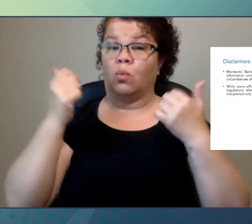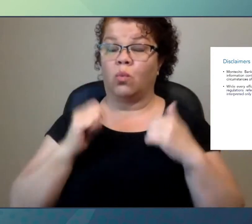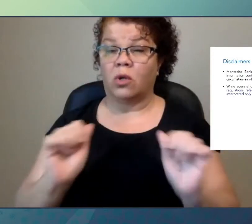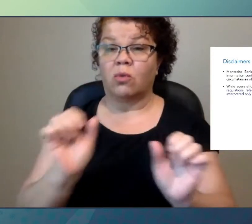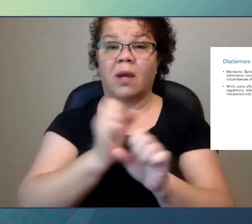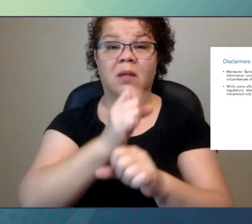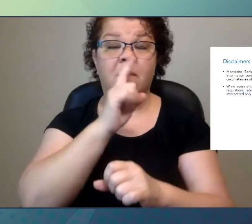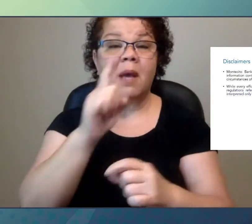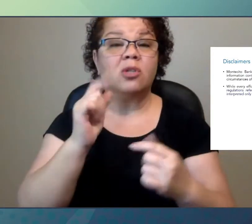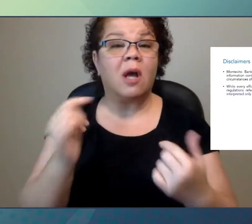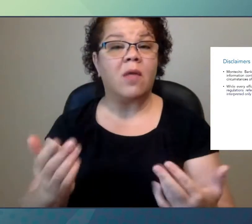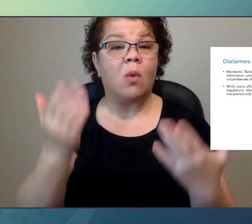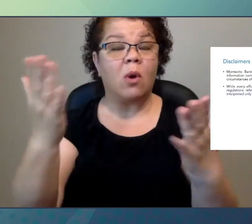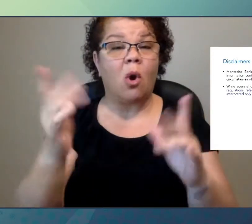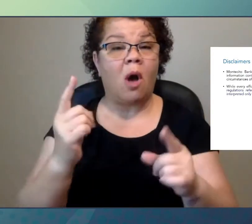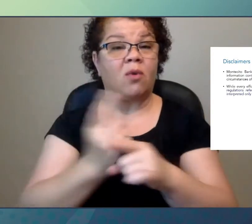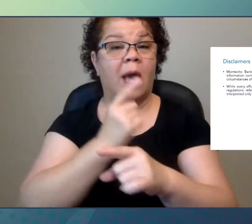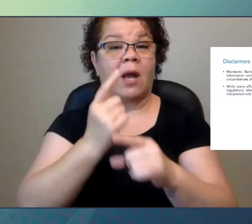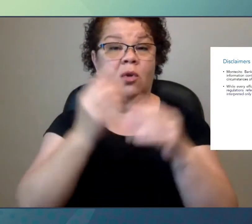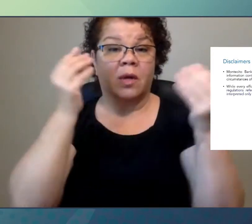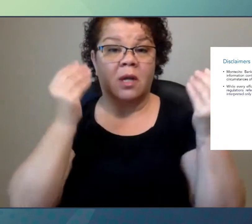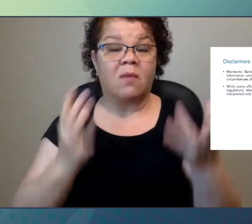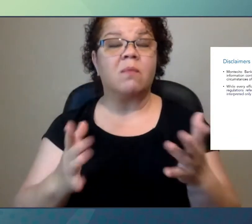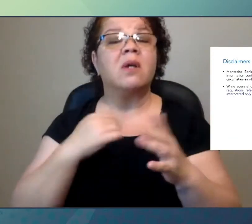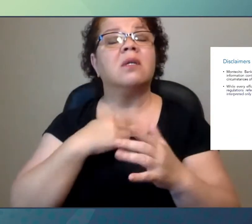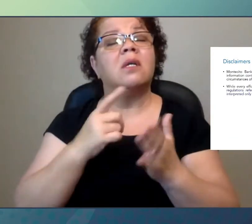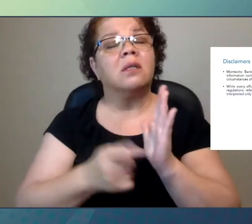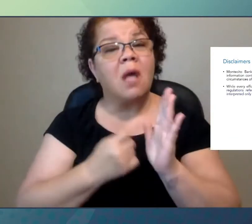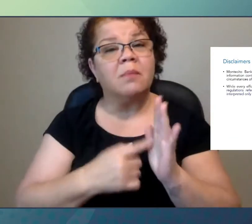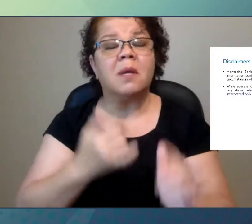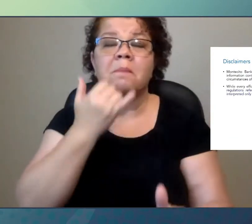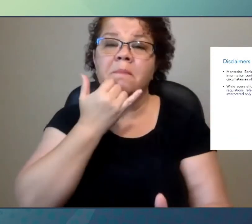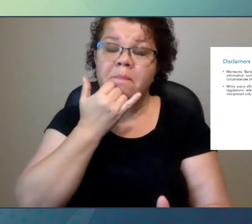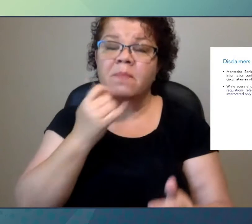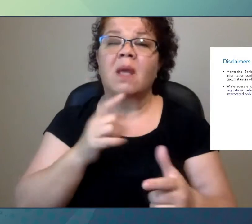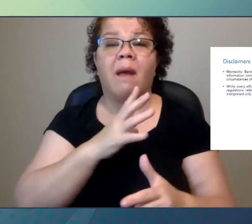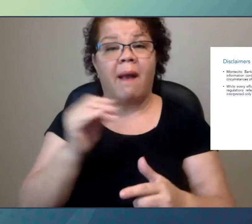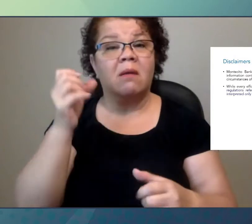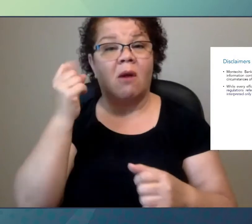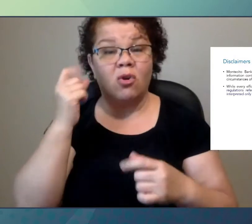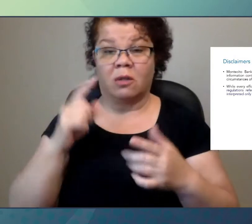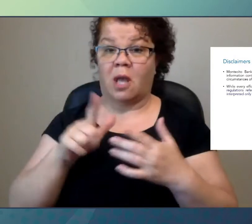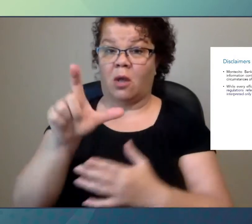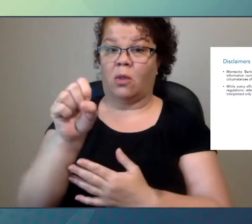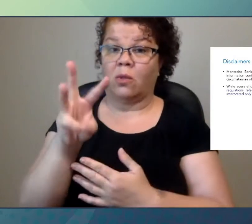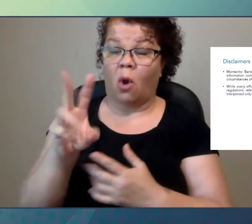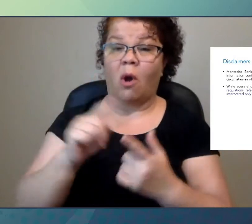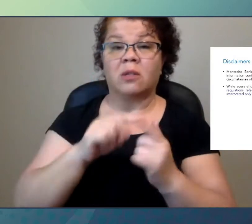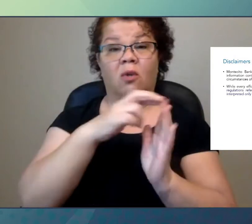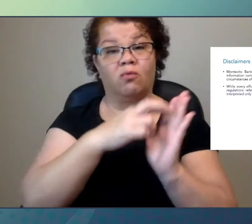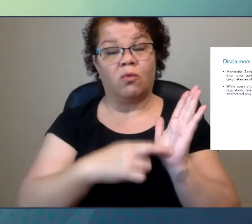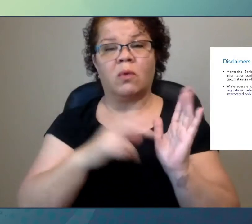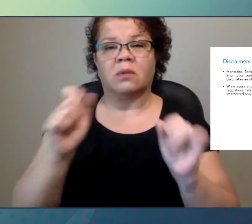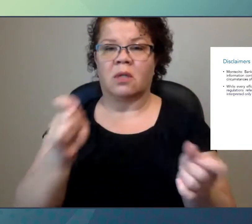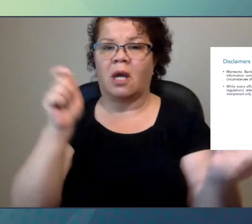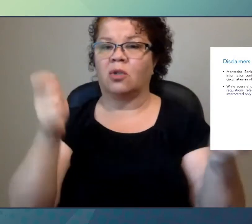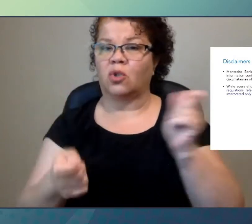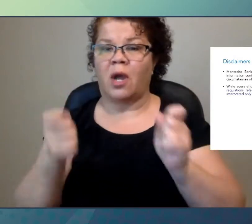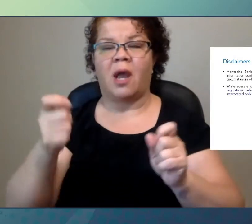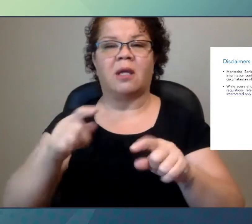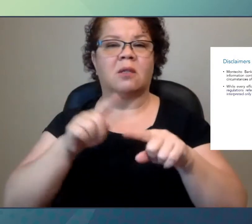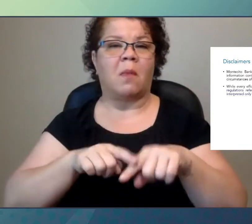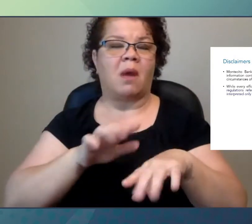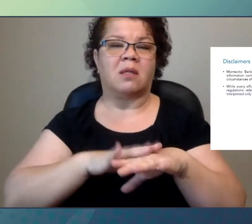to offer accurate information, errors can occur, and laws and regulations referred herein may change over time, are subject